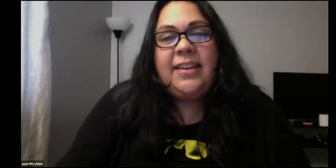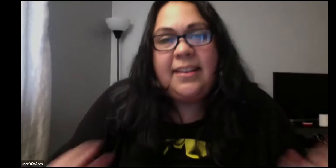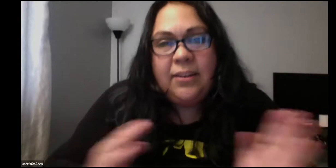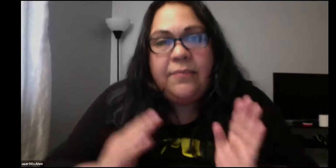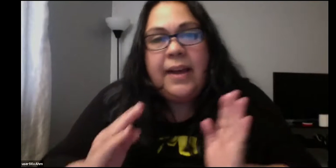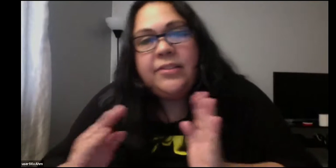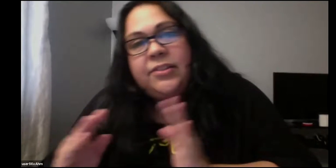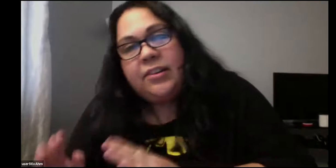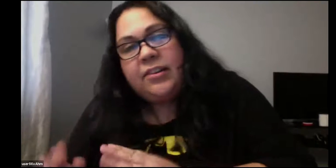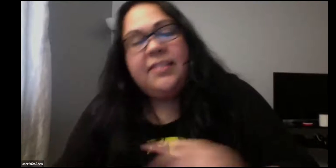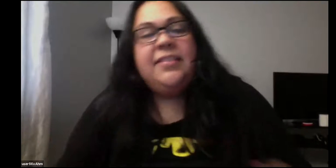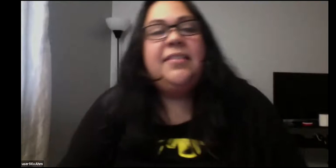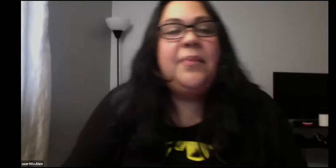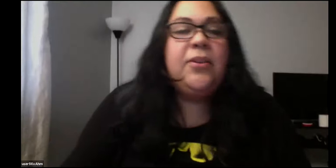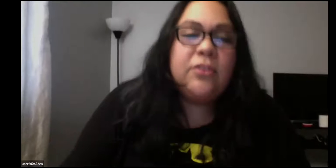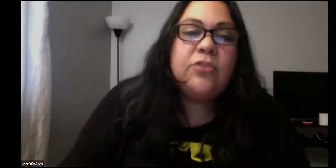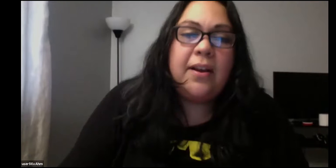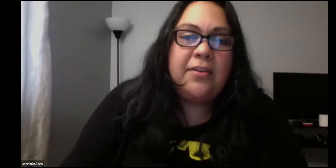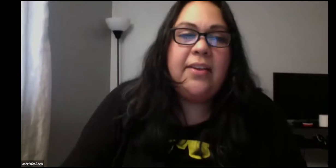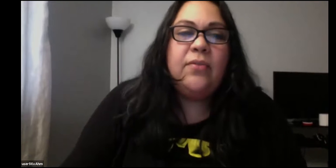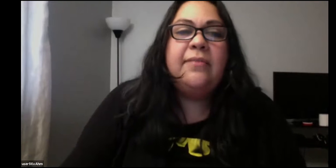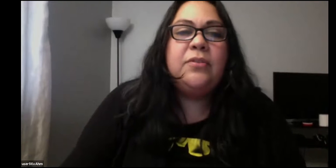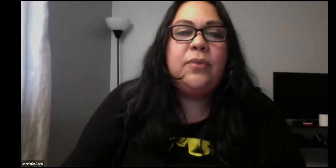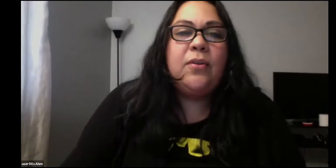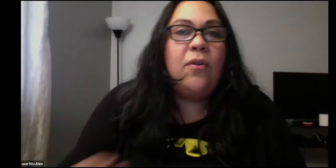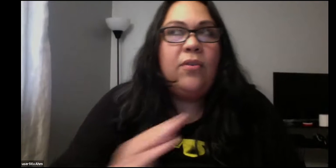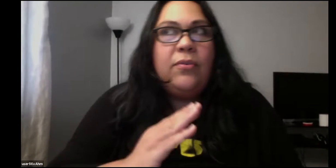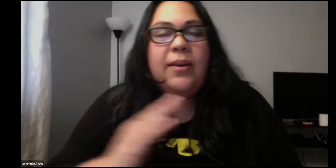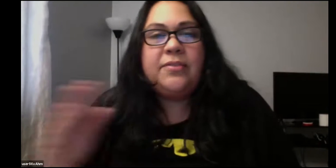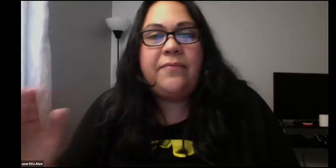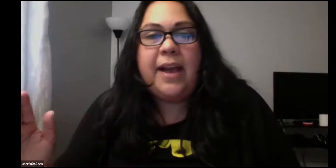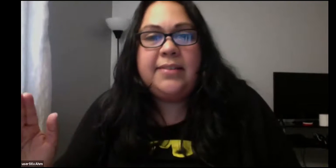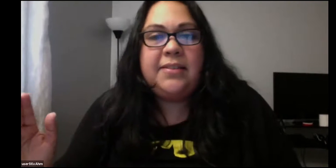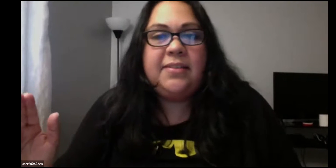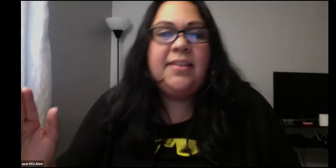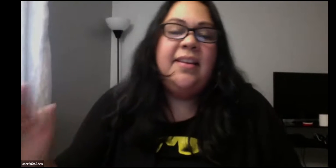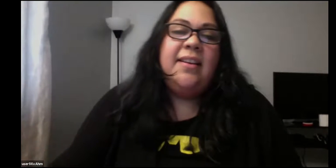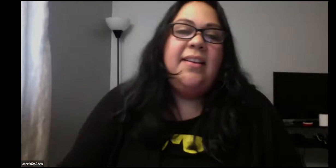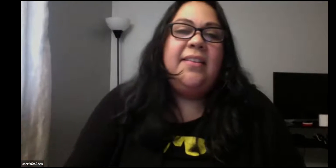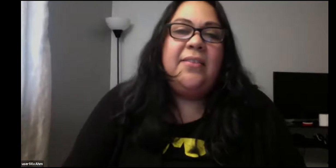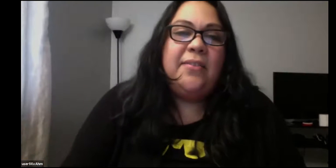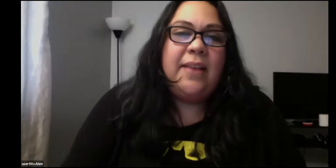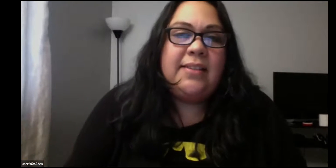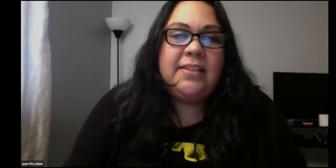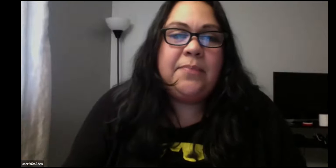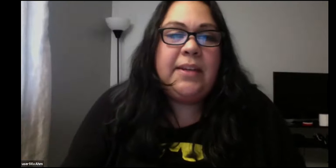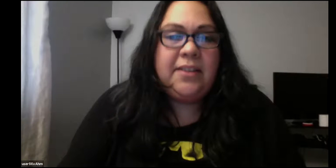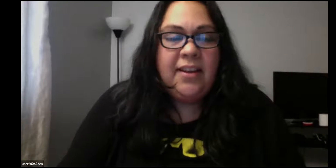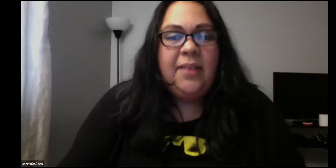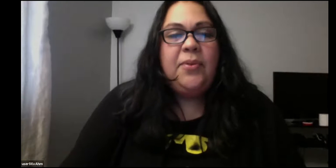little faster, but you can try, okay? You don't have to do it all the way to the fastest, you know, the fastest speed. But you can